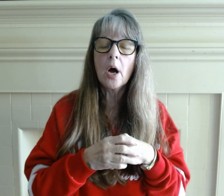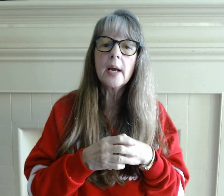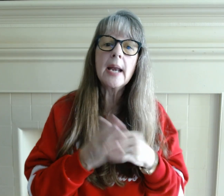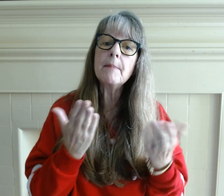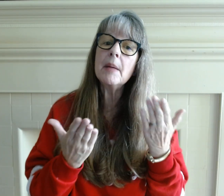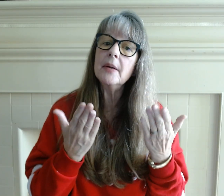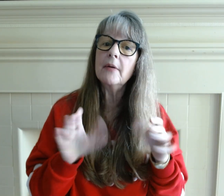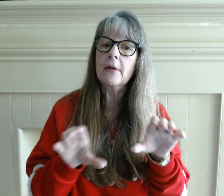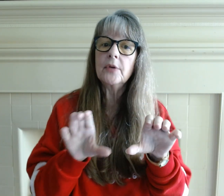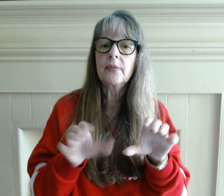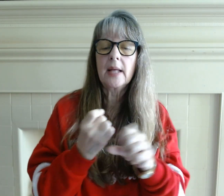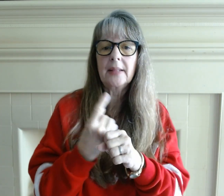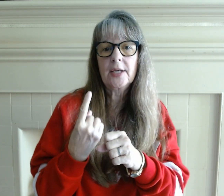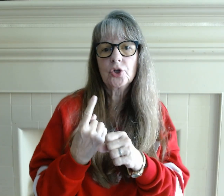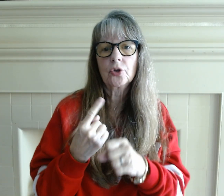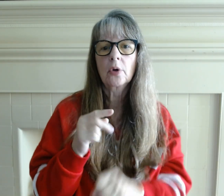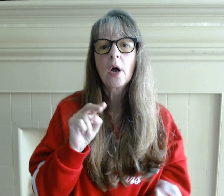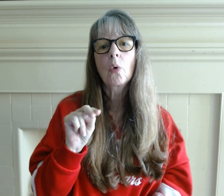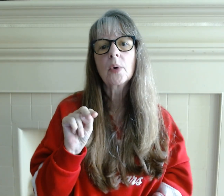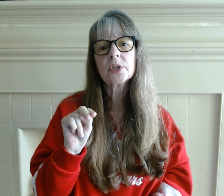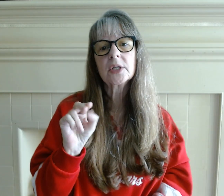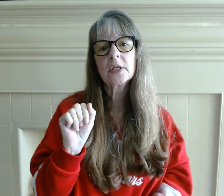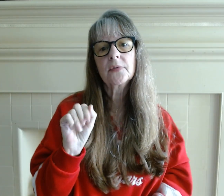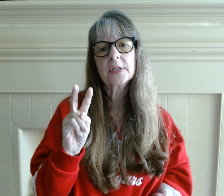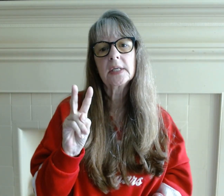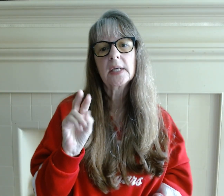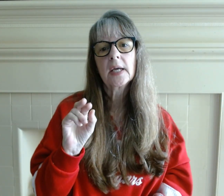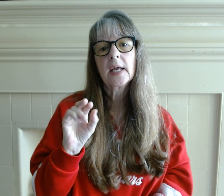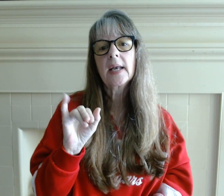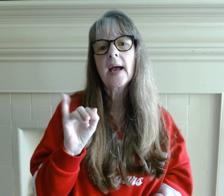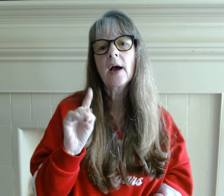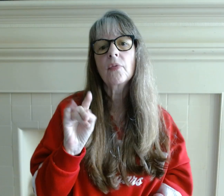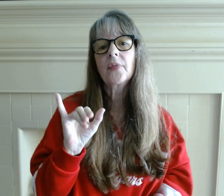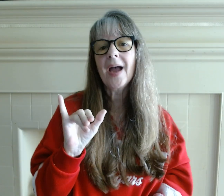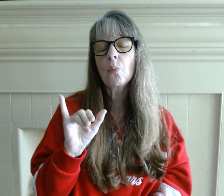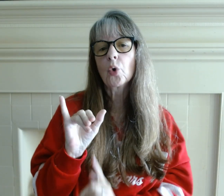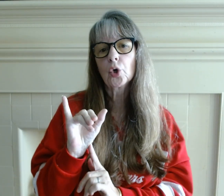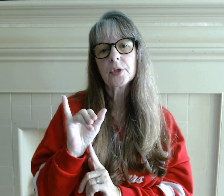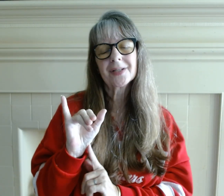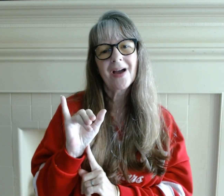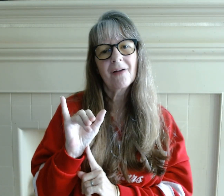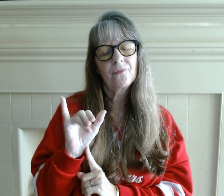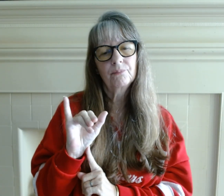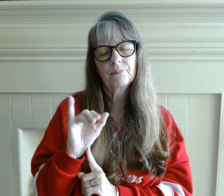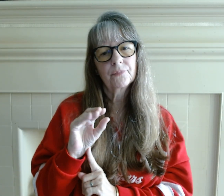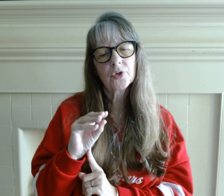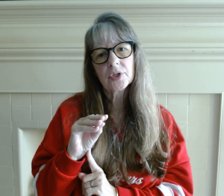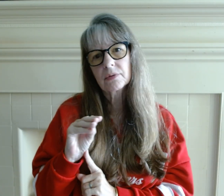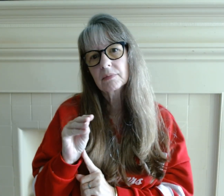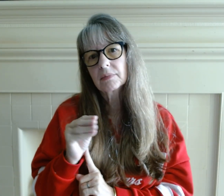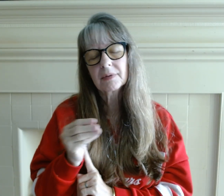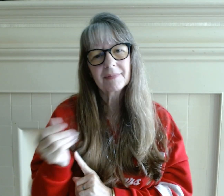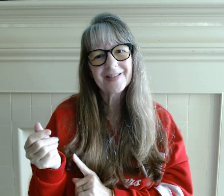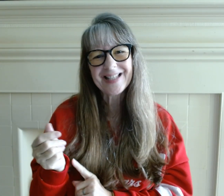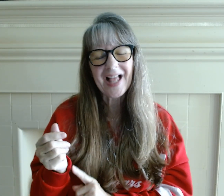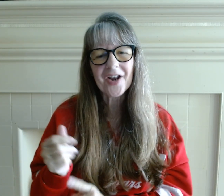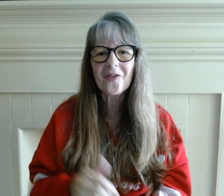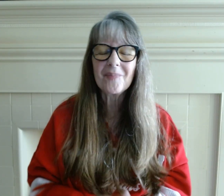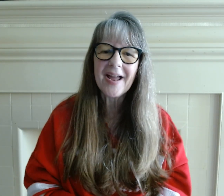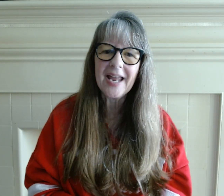and I maybe have done that last year, was nativity. Now that word does not just slide off my hands